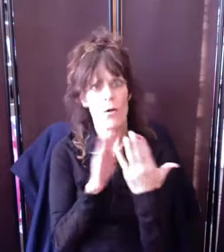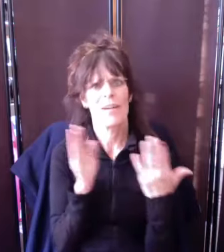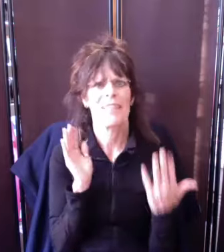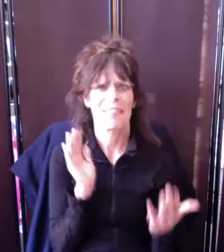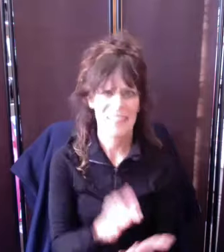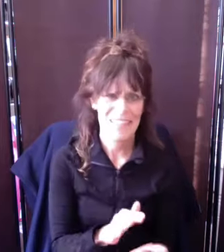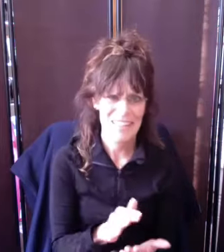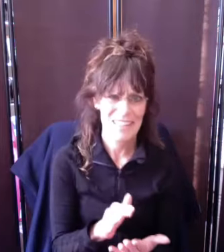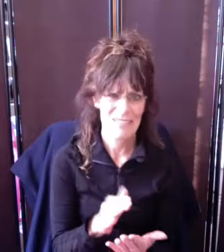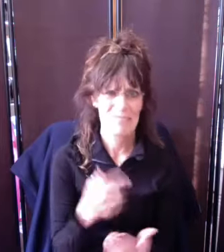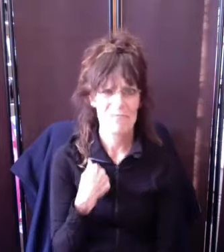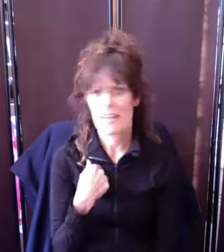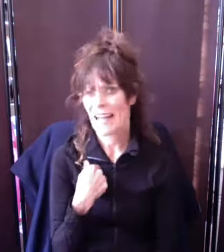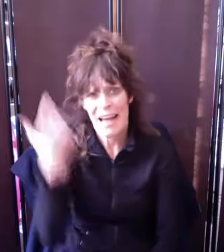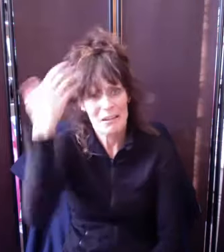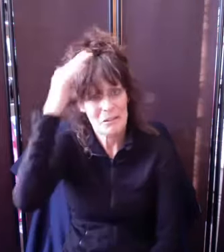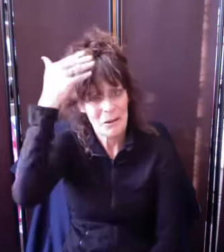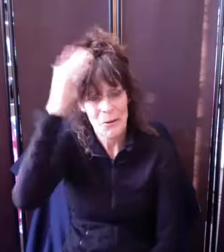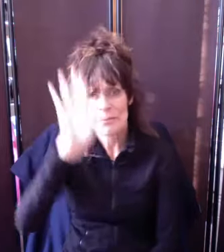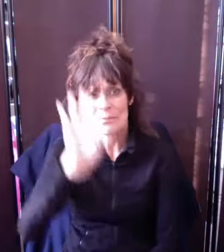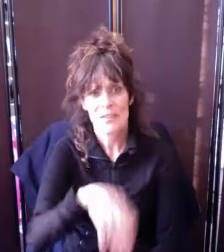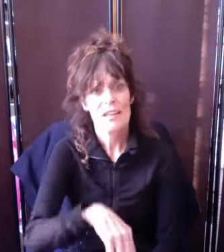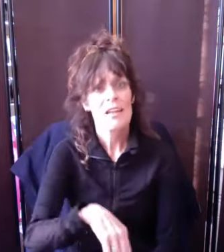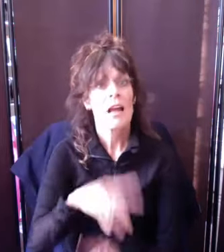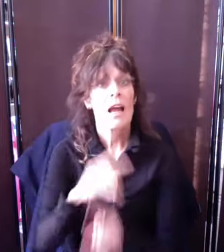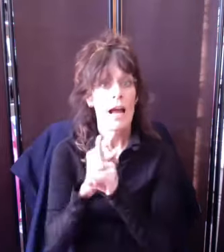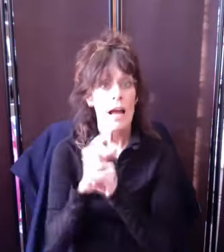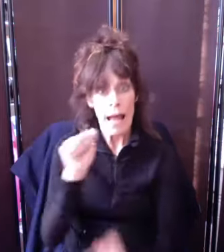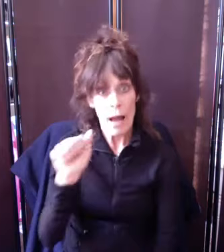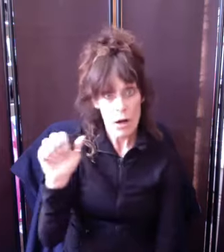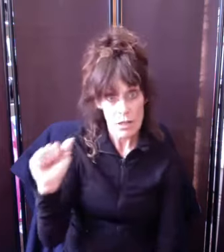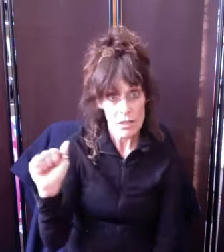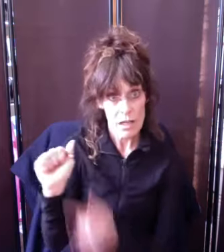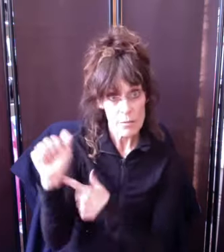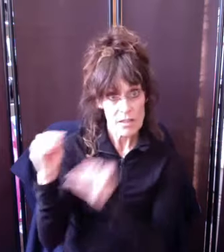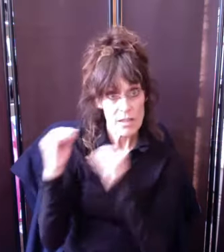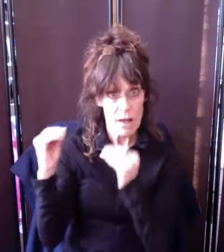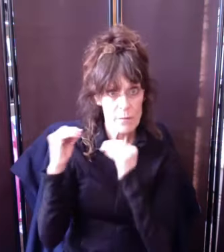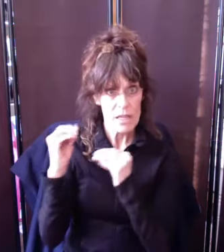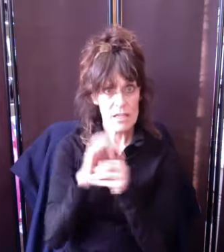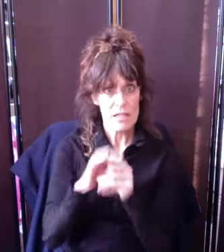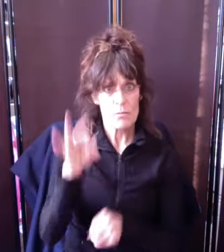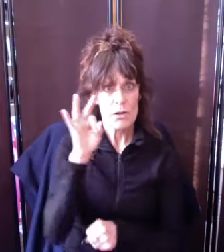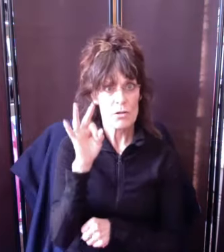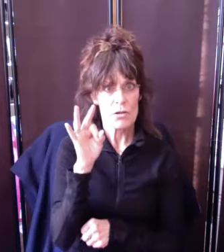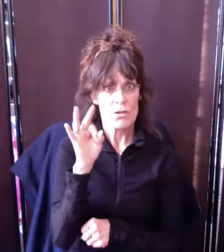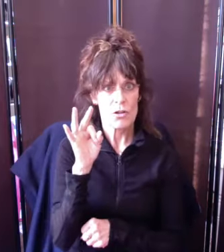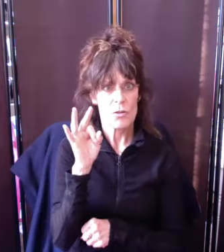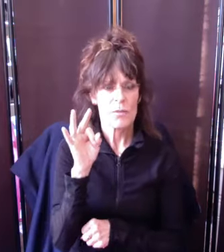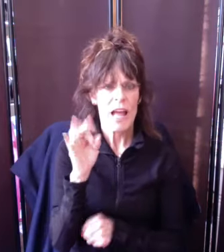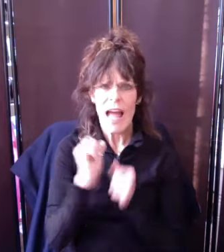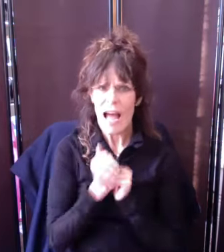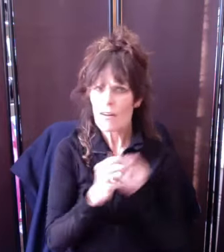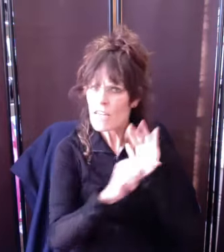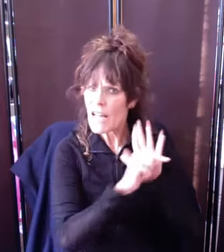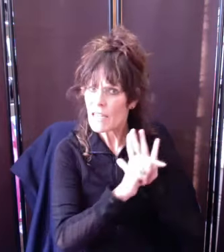I don't know. What Alcoholics Anonymous has taught me is spiritual alchemy. How do you take a negative and turn it into a positive? In fact, that's why I